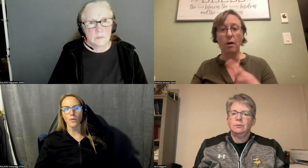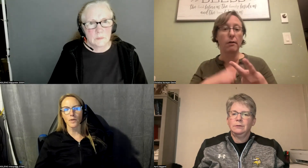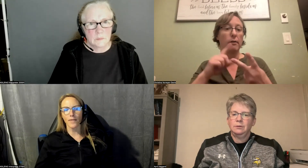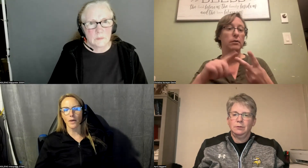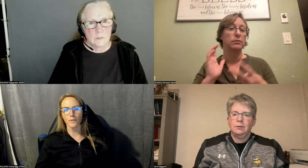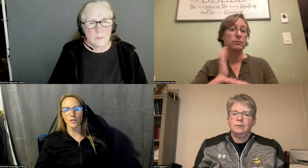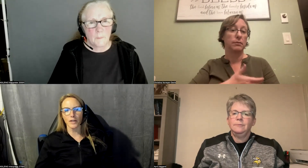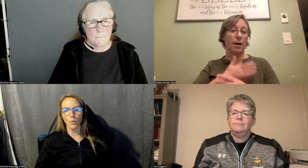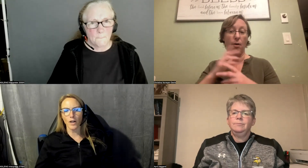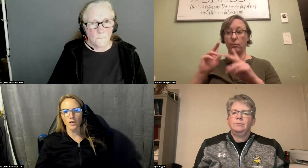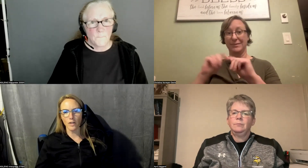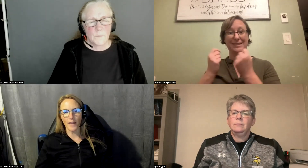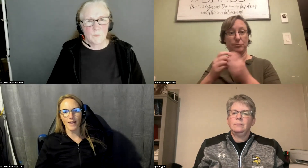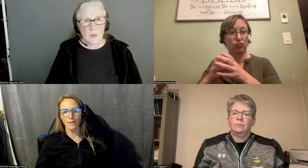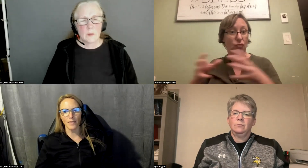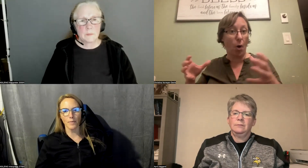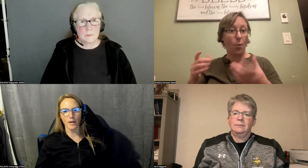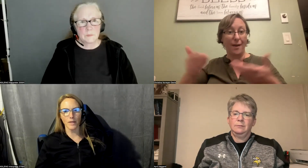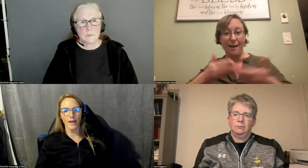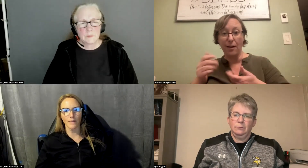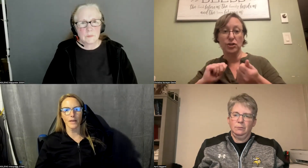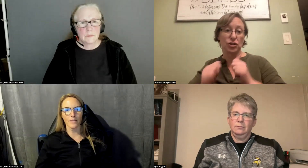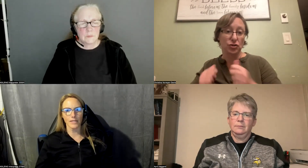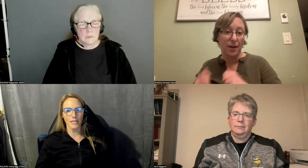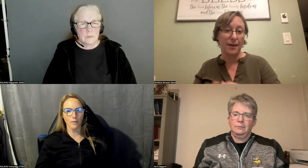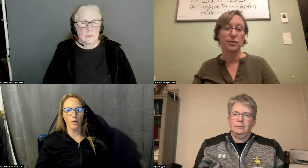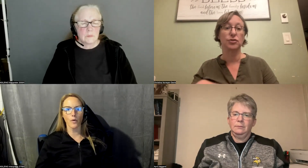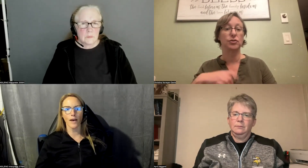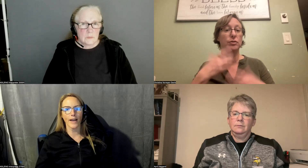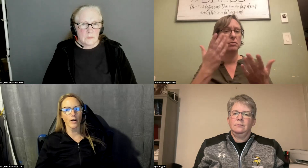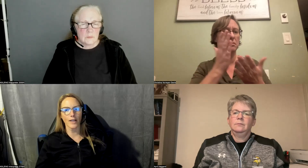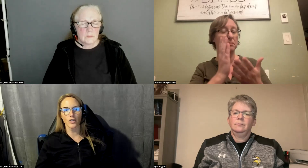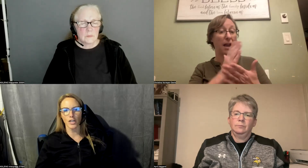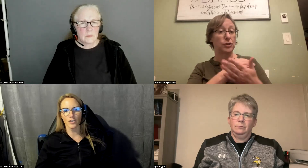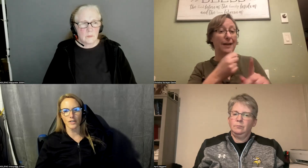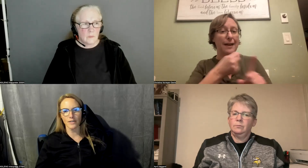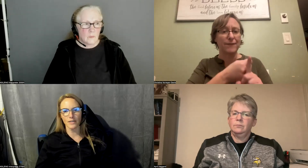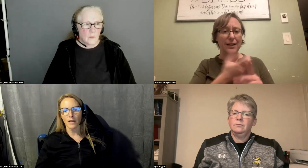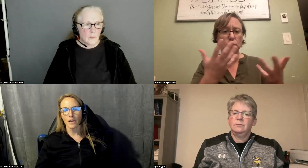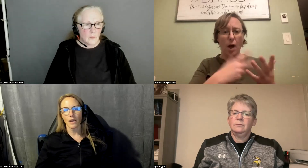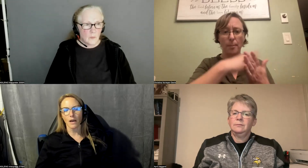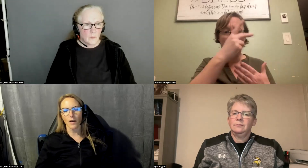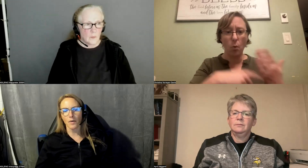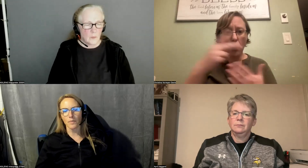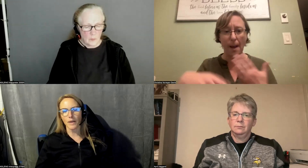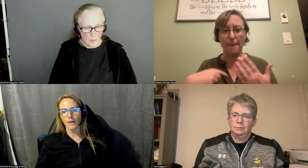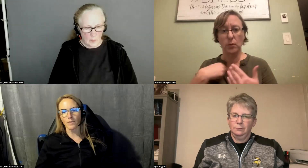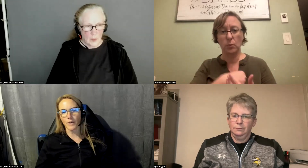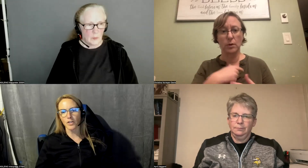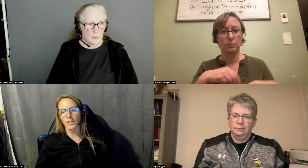I hope you had the opportunity to watch all of that about the bottom line and the team growth, hiring changes, and